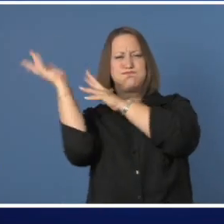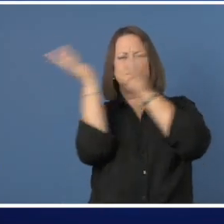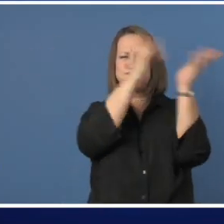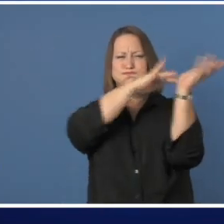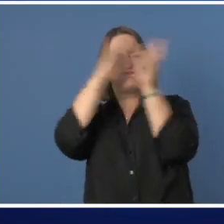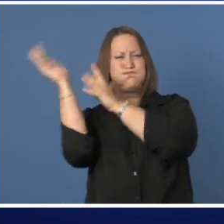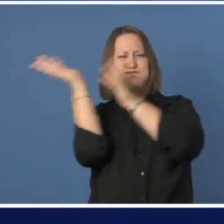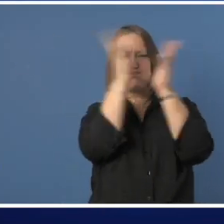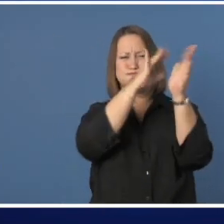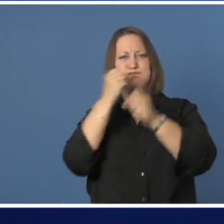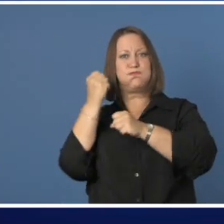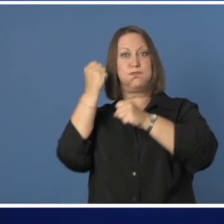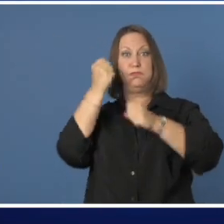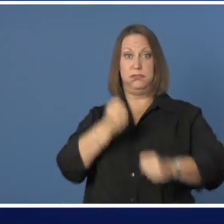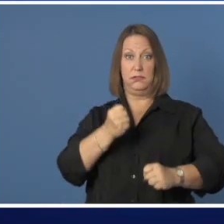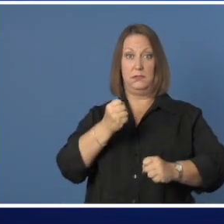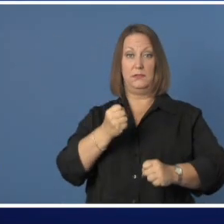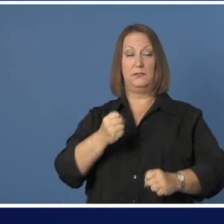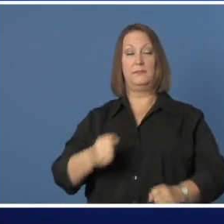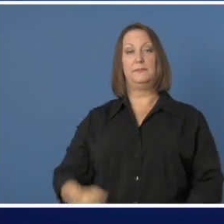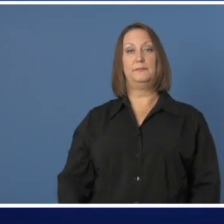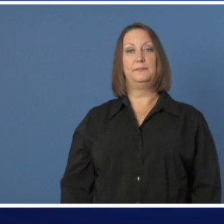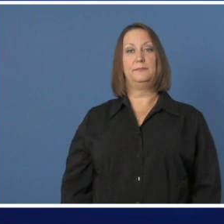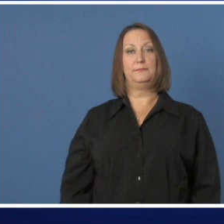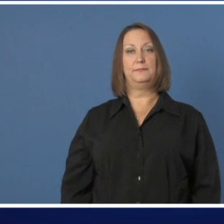High winds.